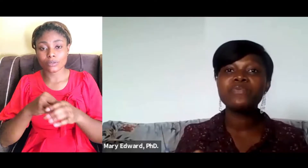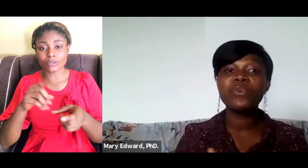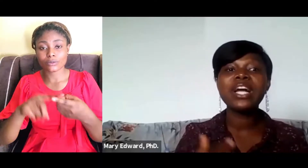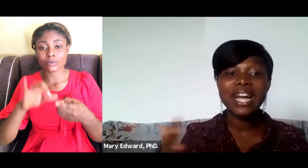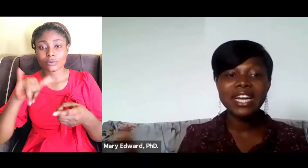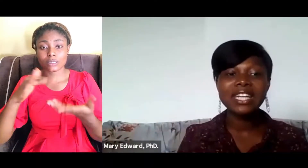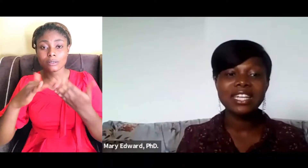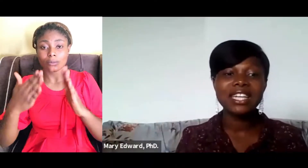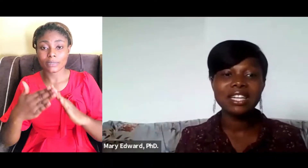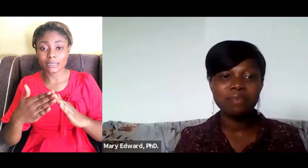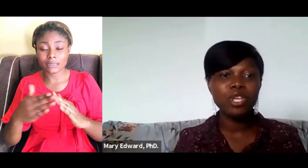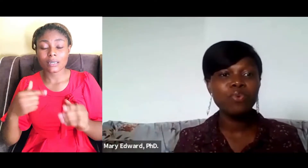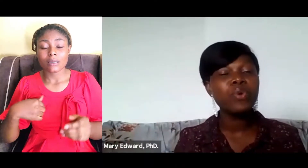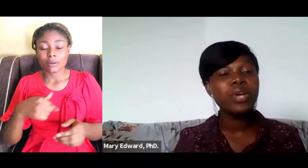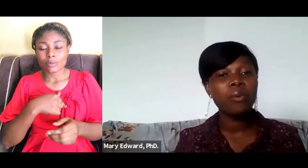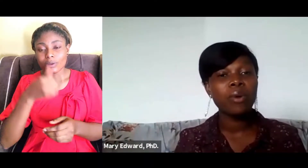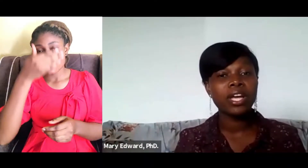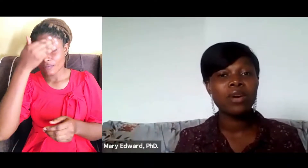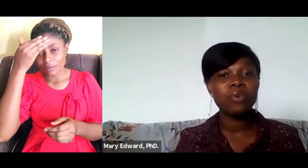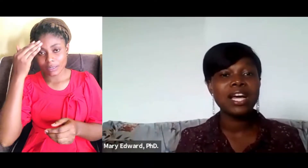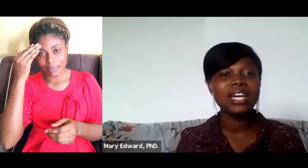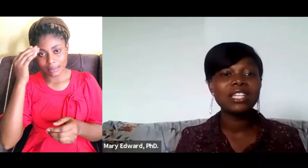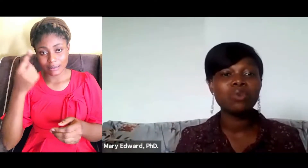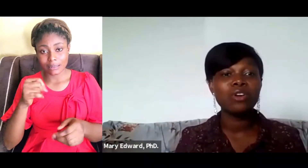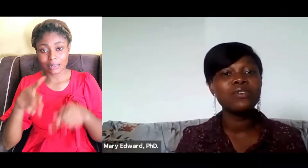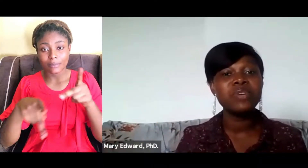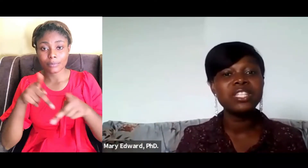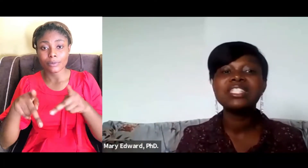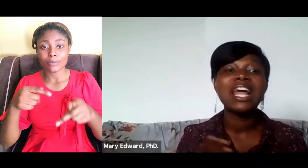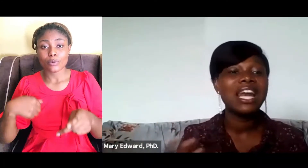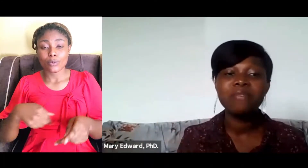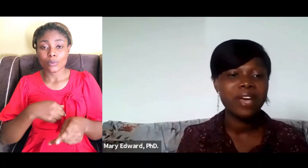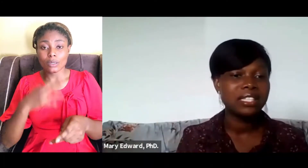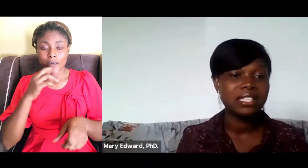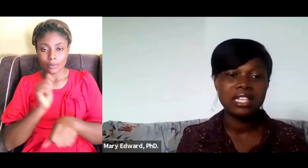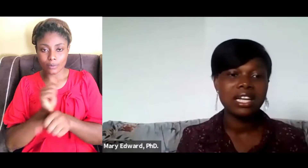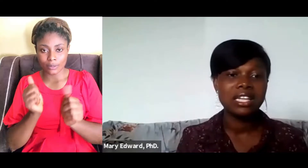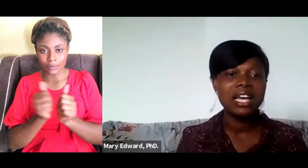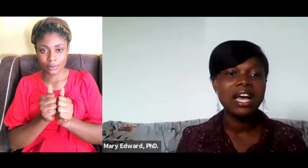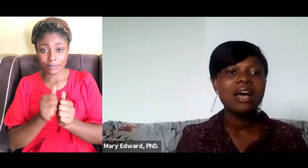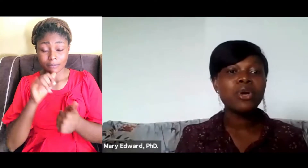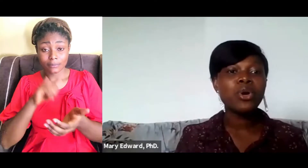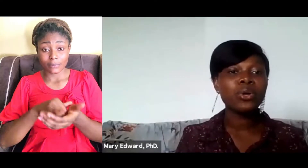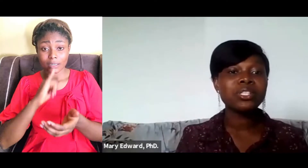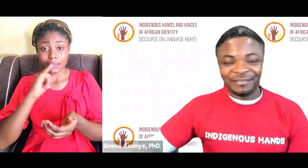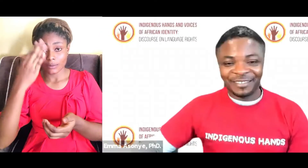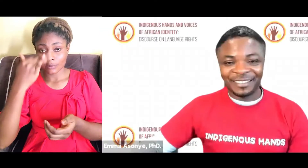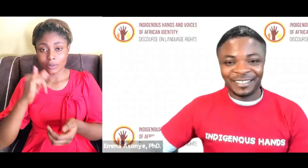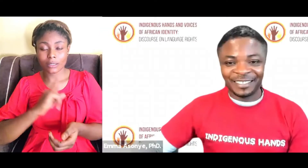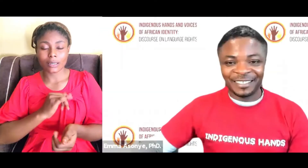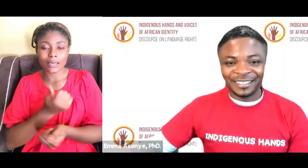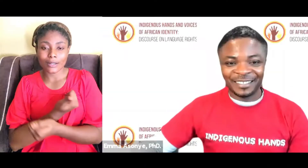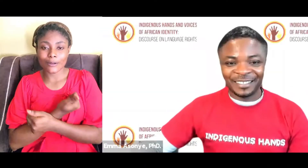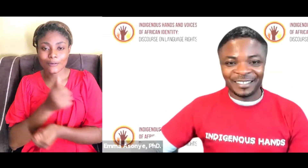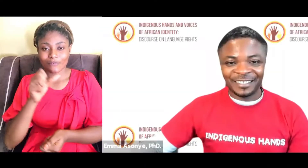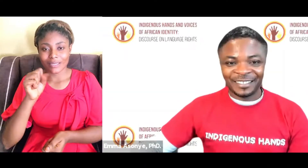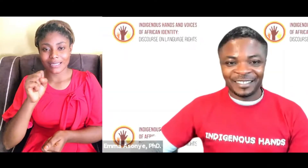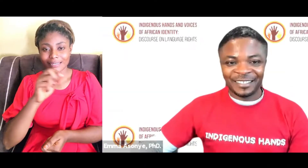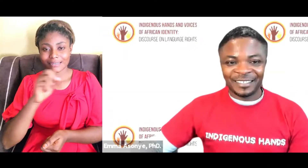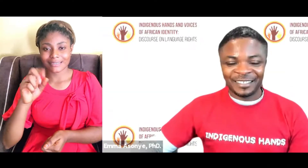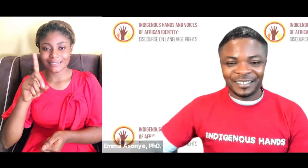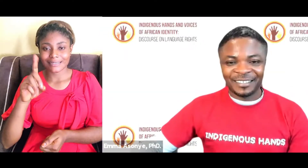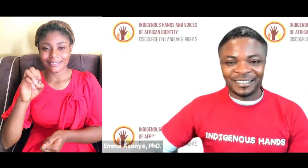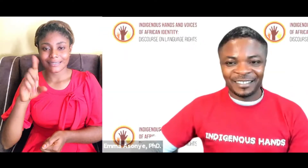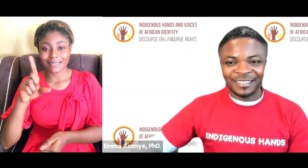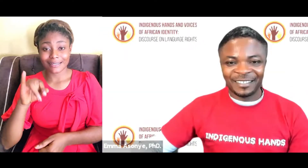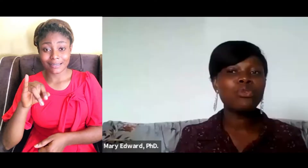to forget the people we are working with. And that is one of the reasons I love S-Deli. Mm-hmm. Because we, at